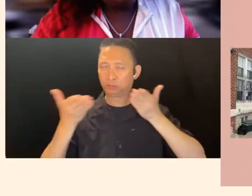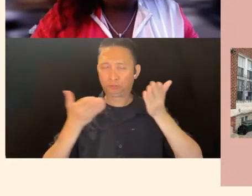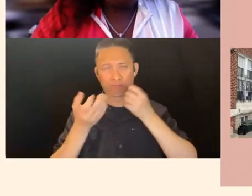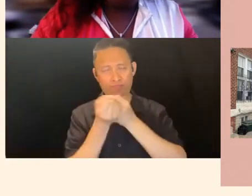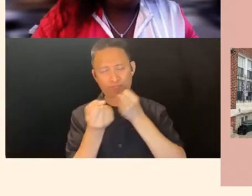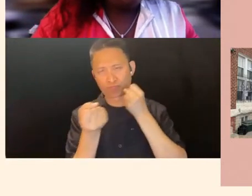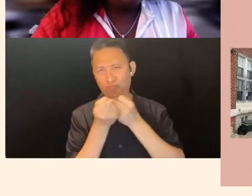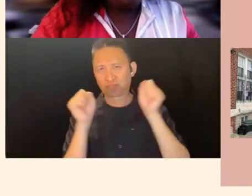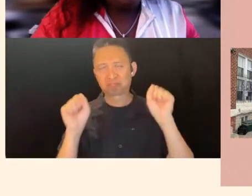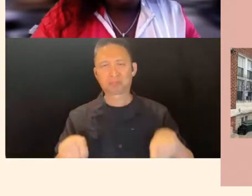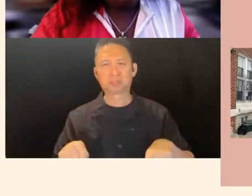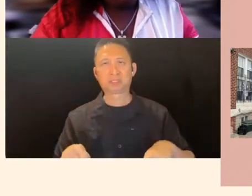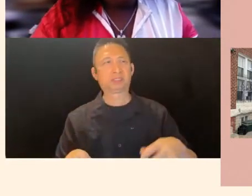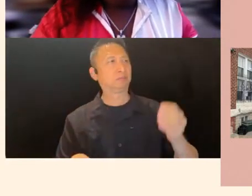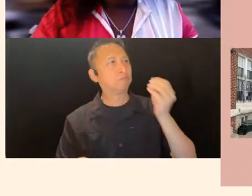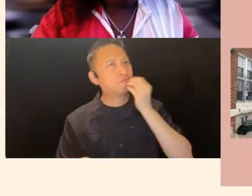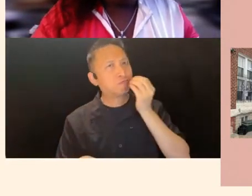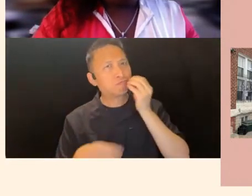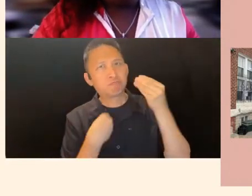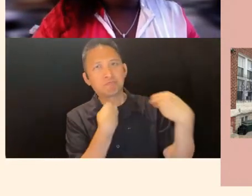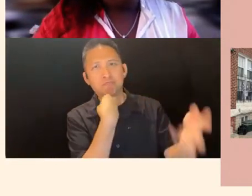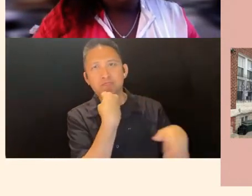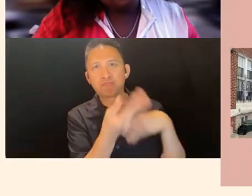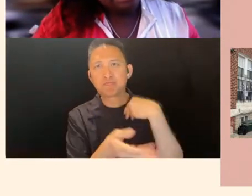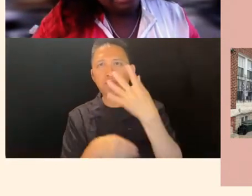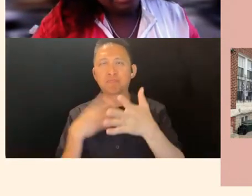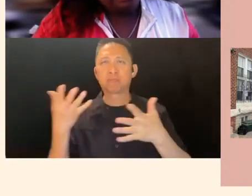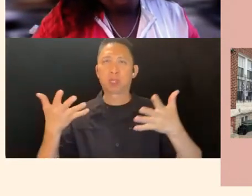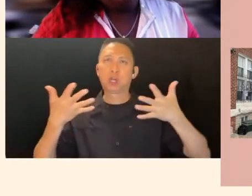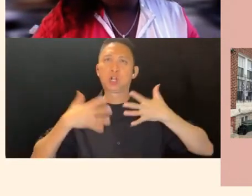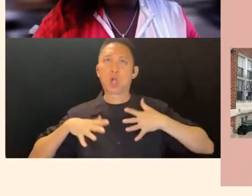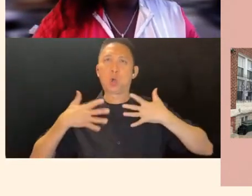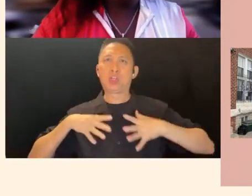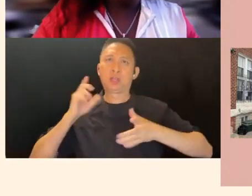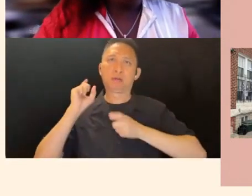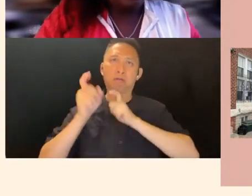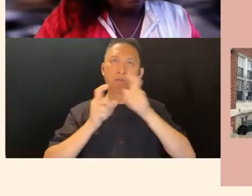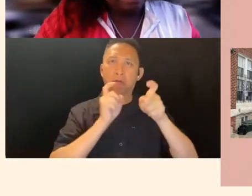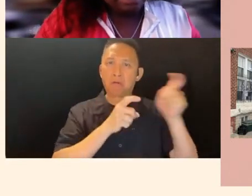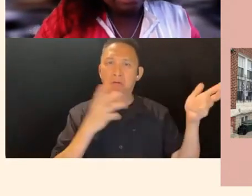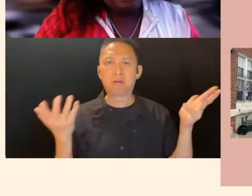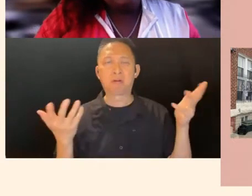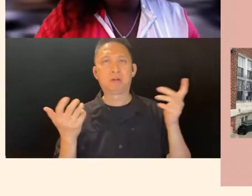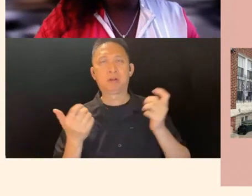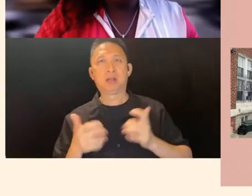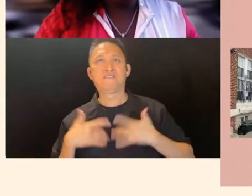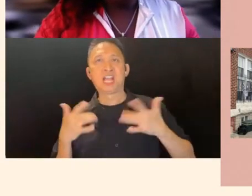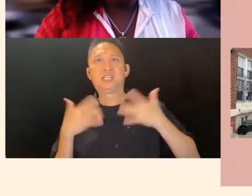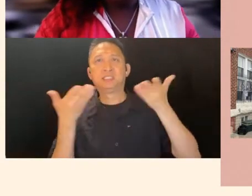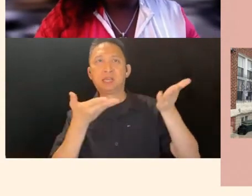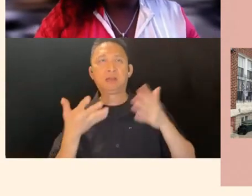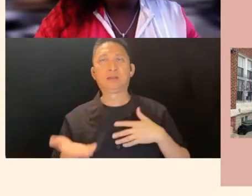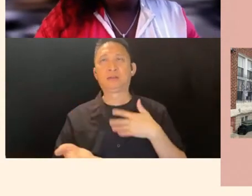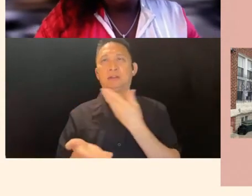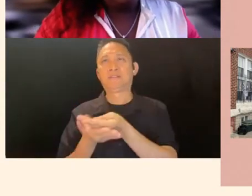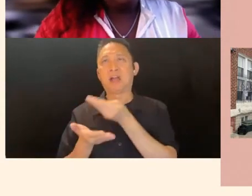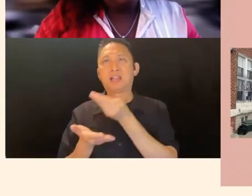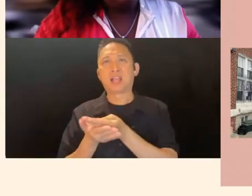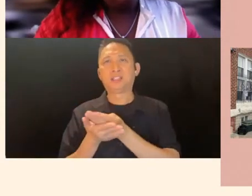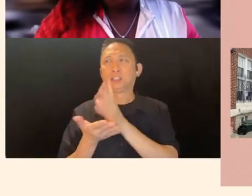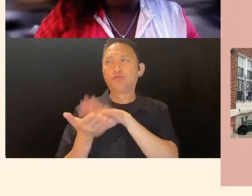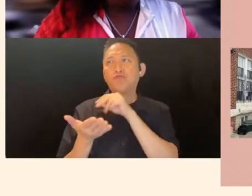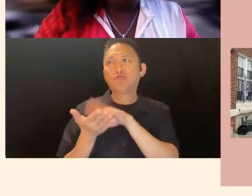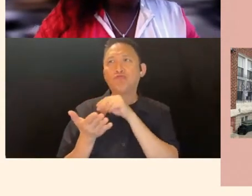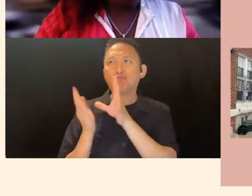food, clothing. We host a lot of events there, financial literacy classes,